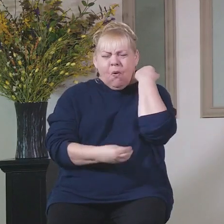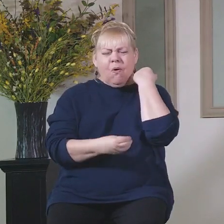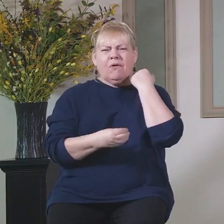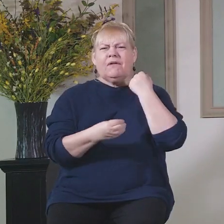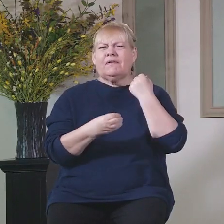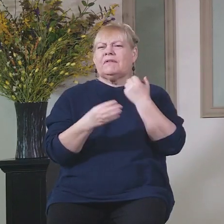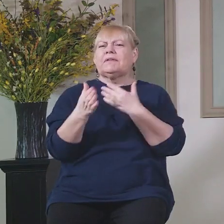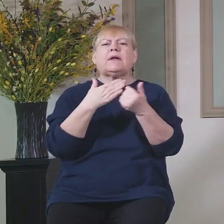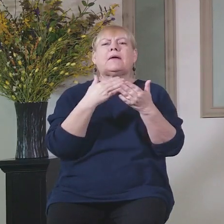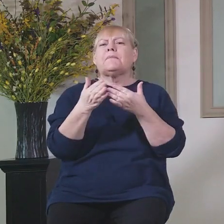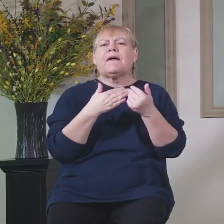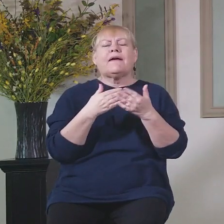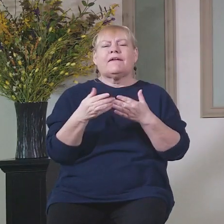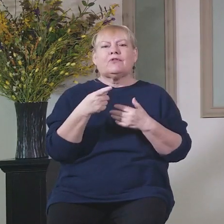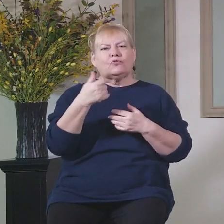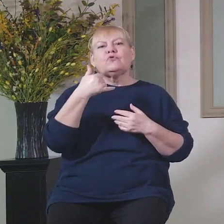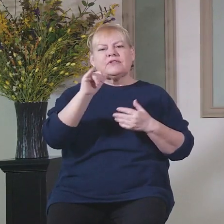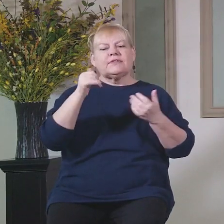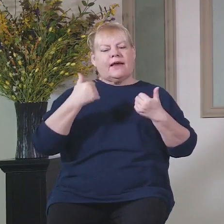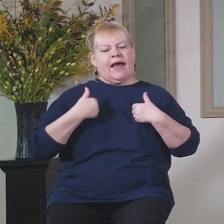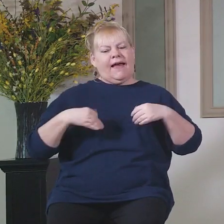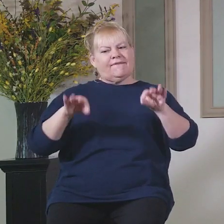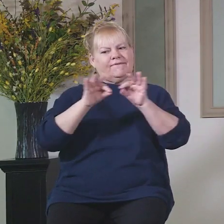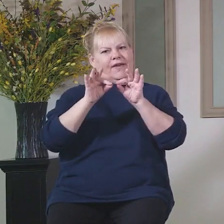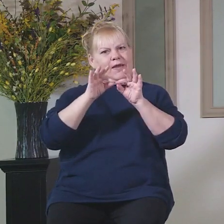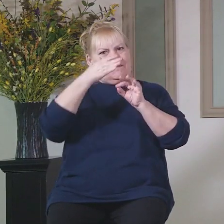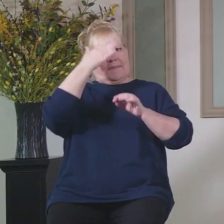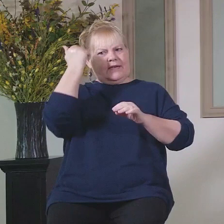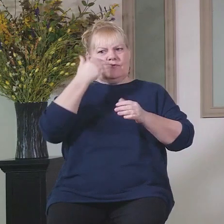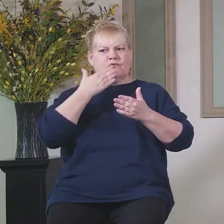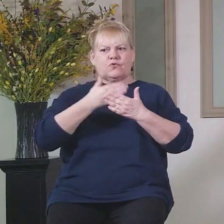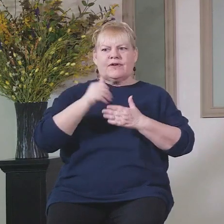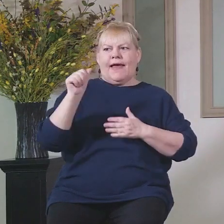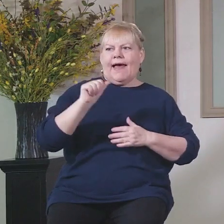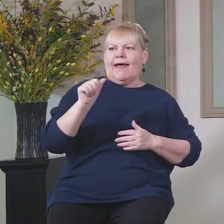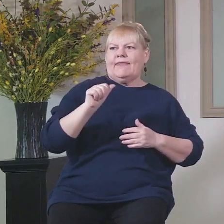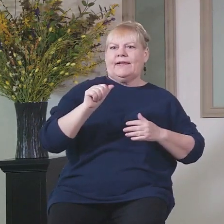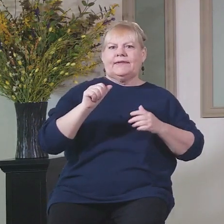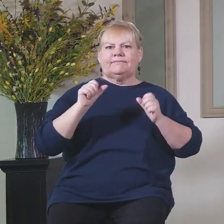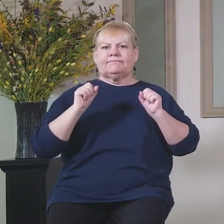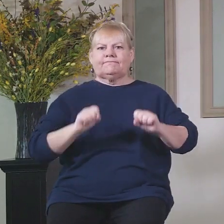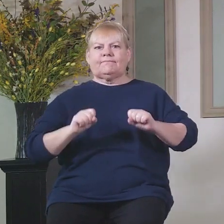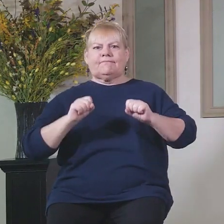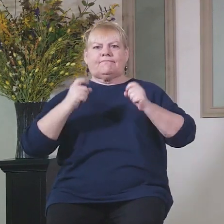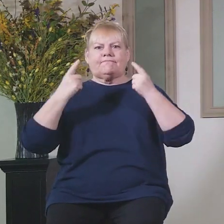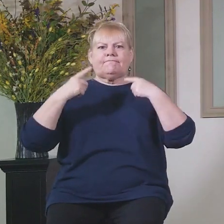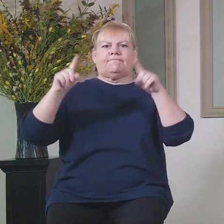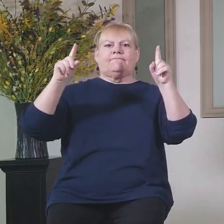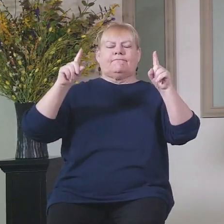mouse, and you still have value in our culture. Or maybe it's